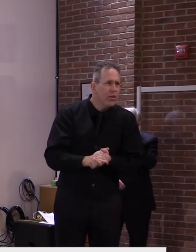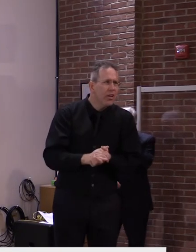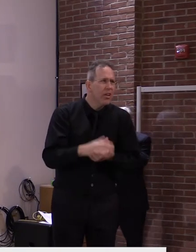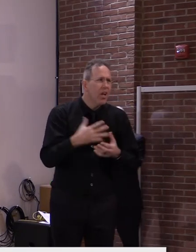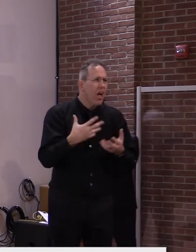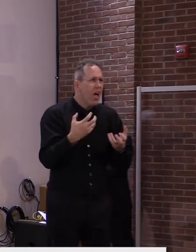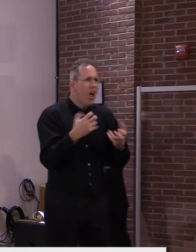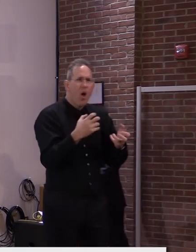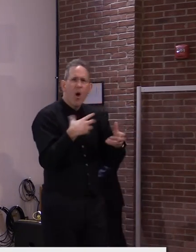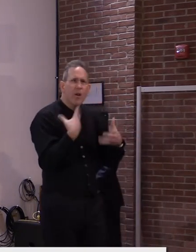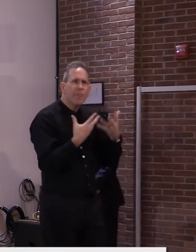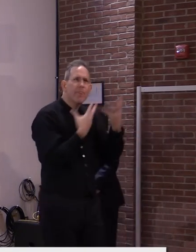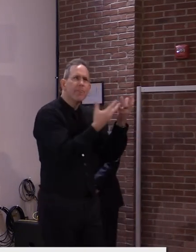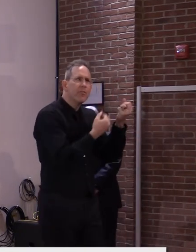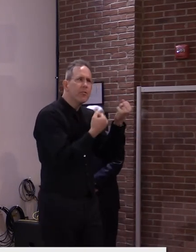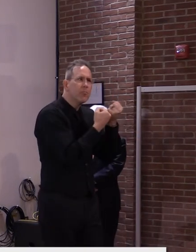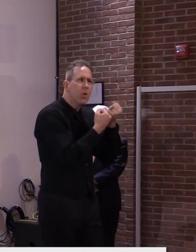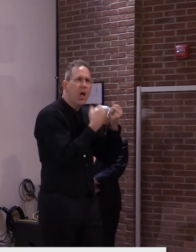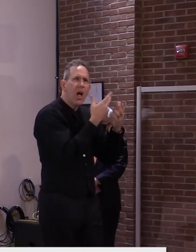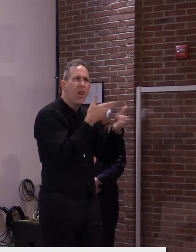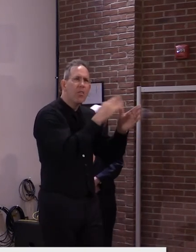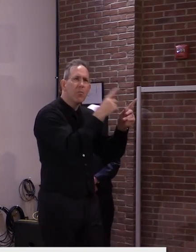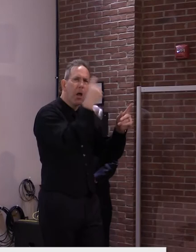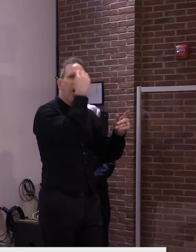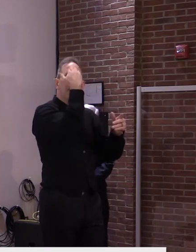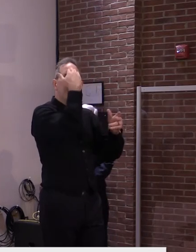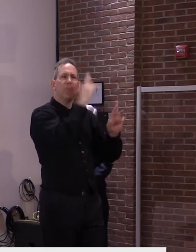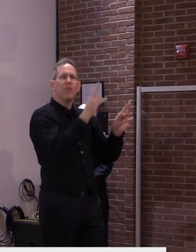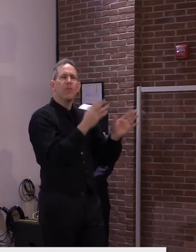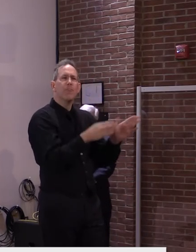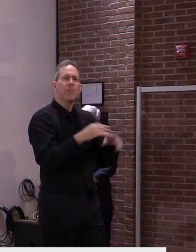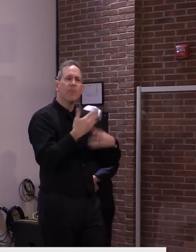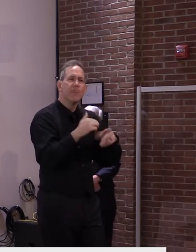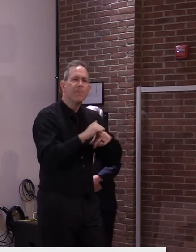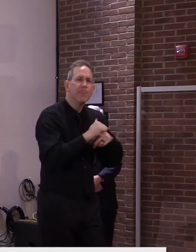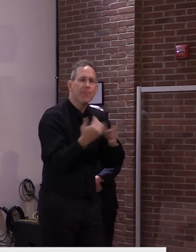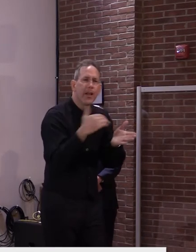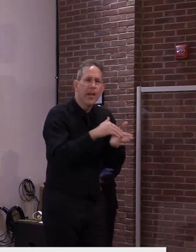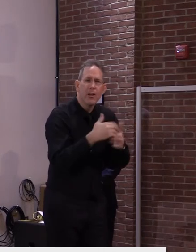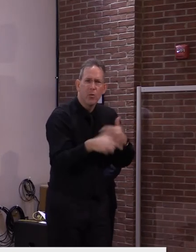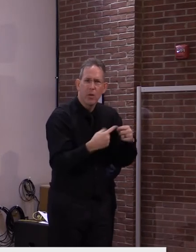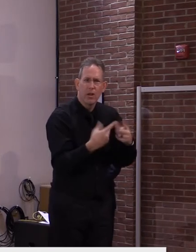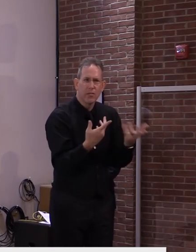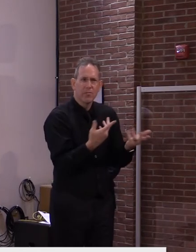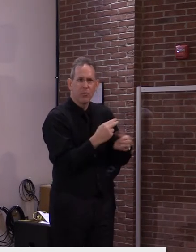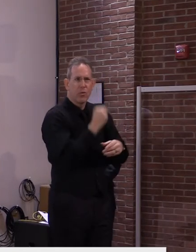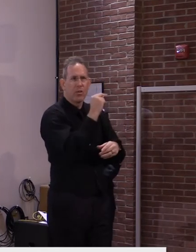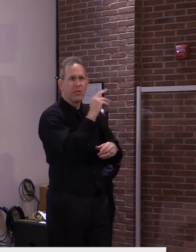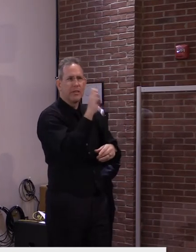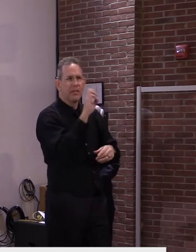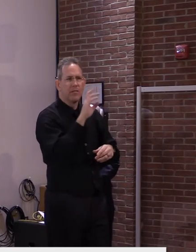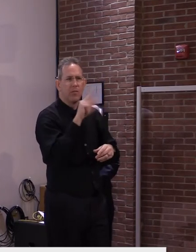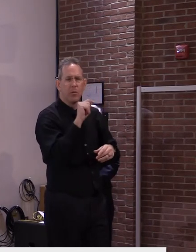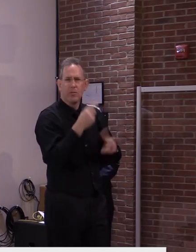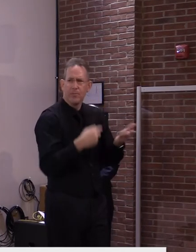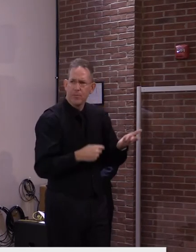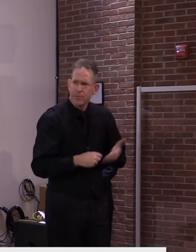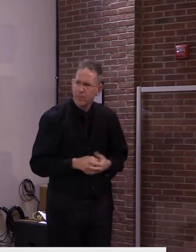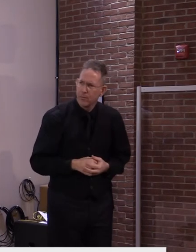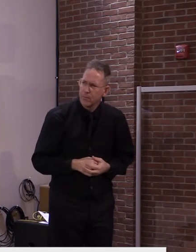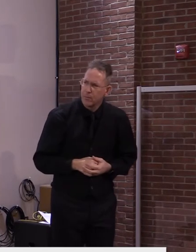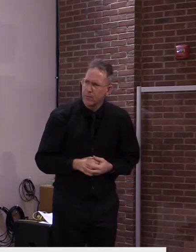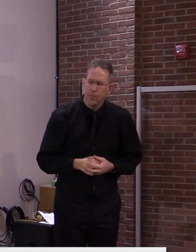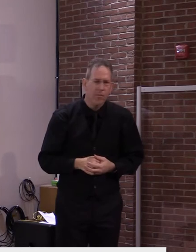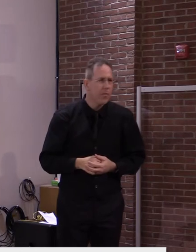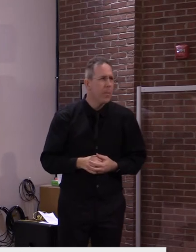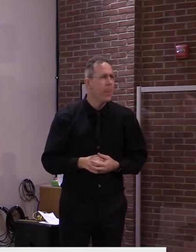to look forward to, that type of deal? We have had some of those discussions about bordering communities. Secretary Moore, anything you can offer?